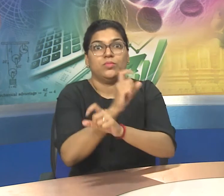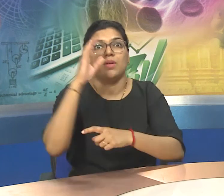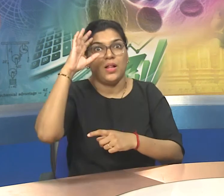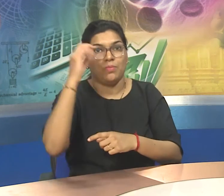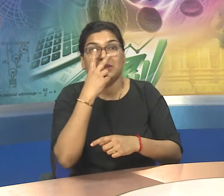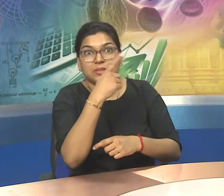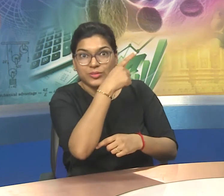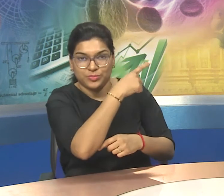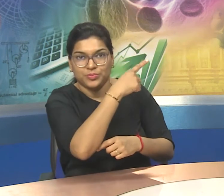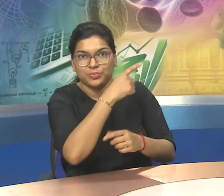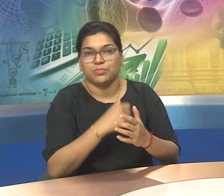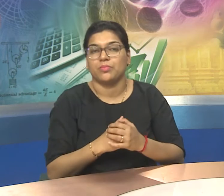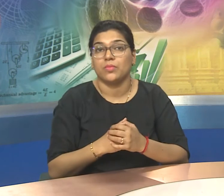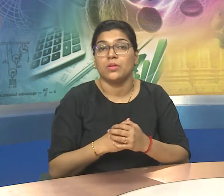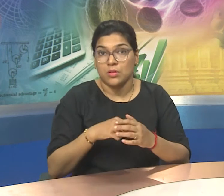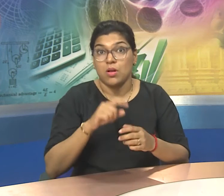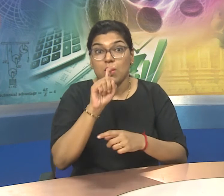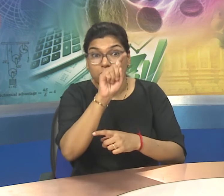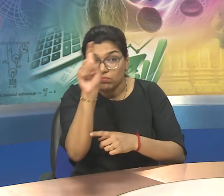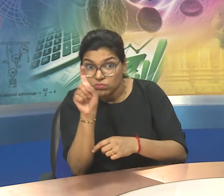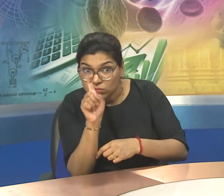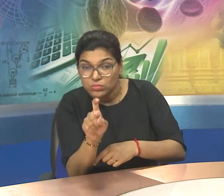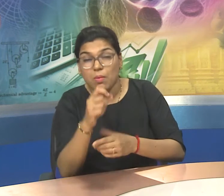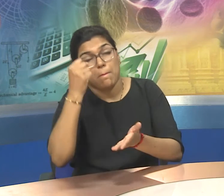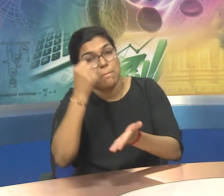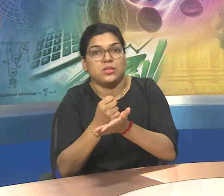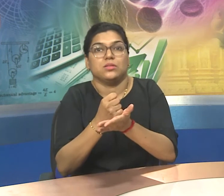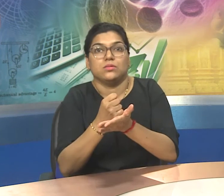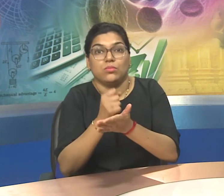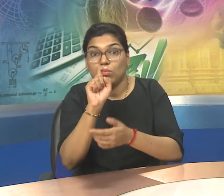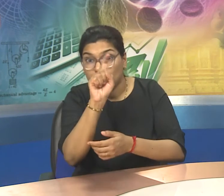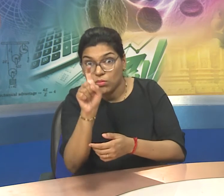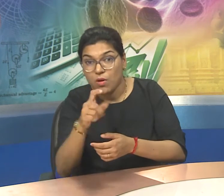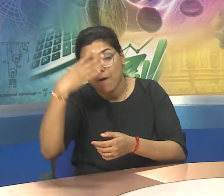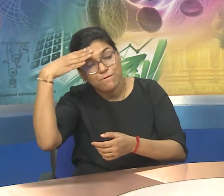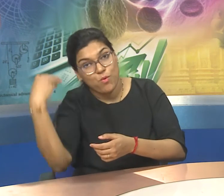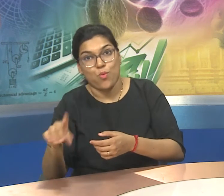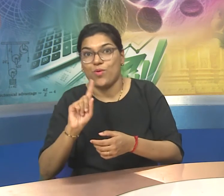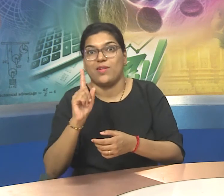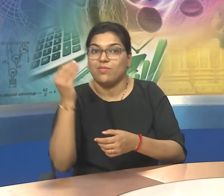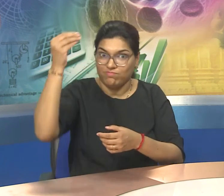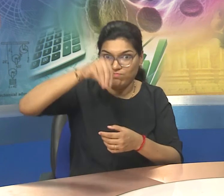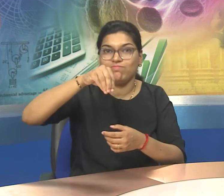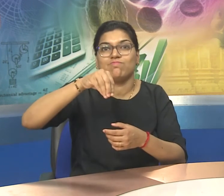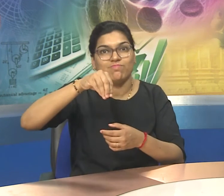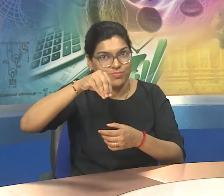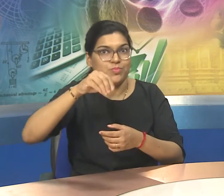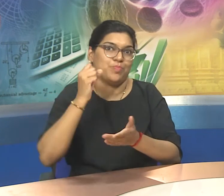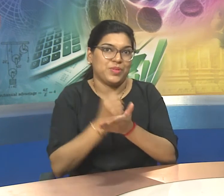In this, there is some difference in the syntax, because these are question words or